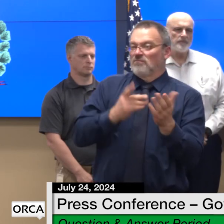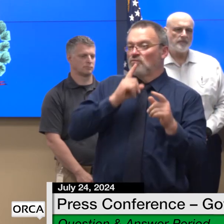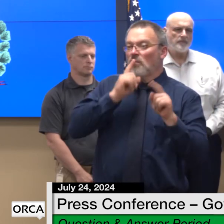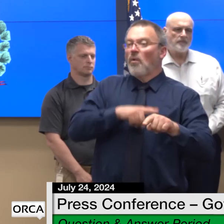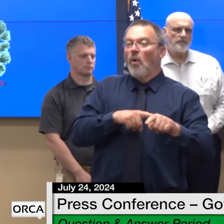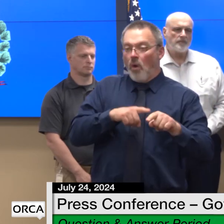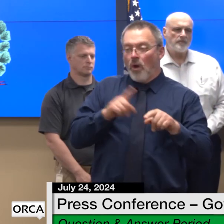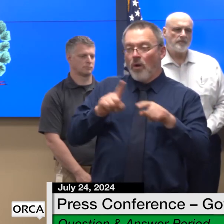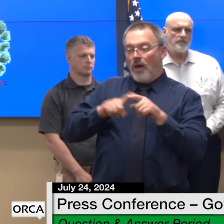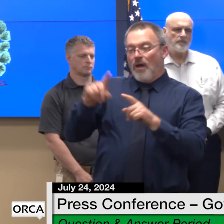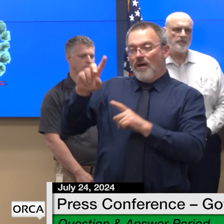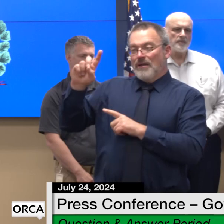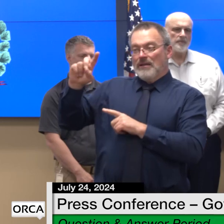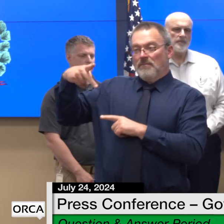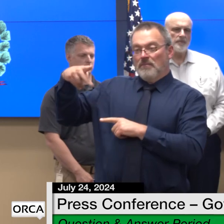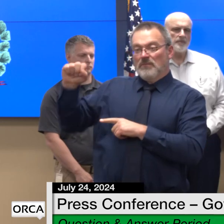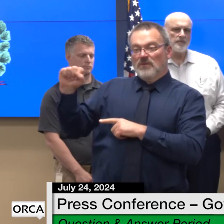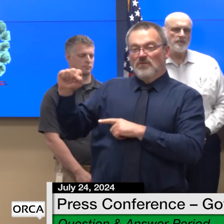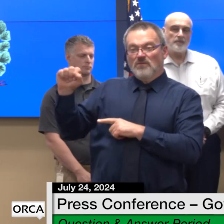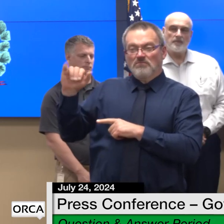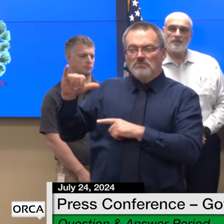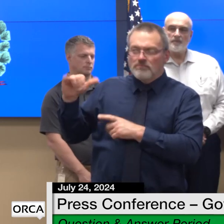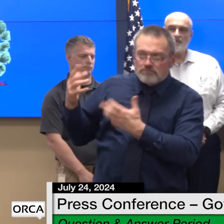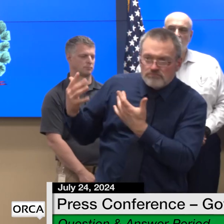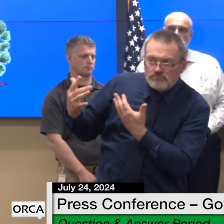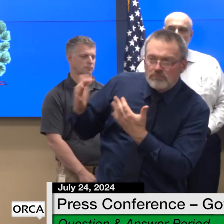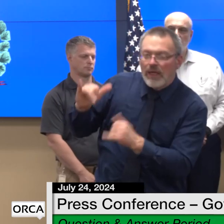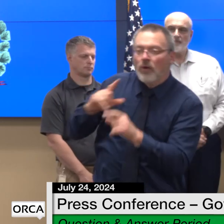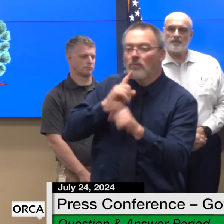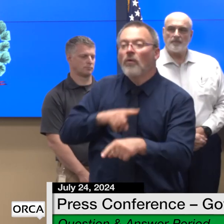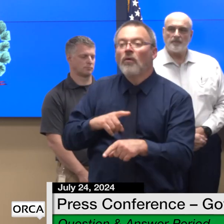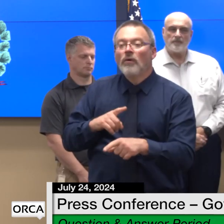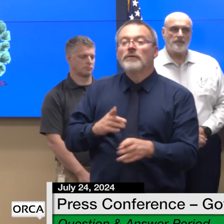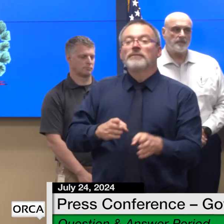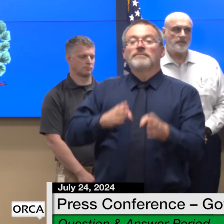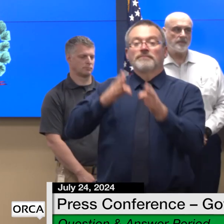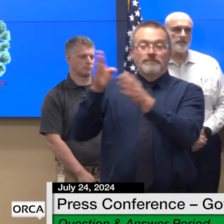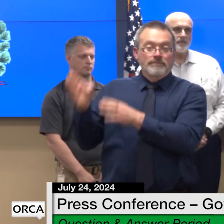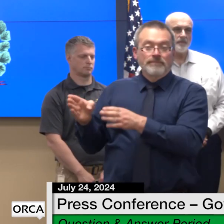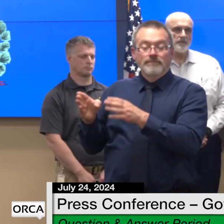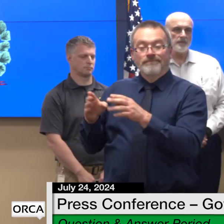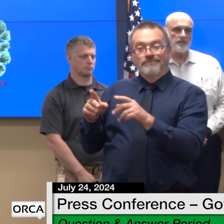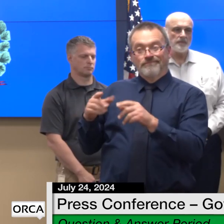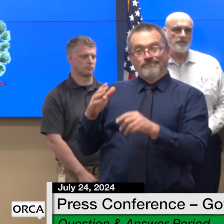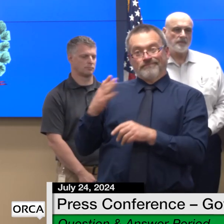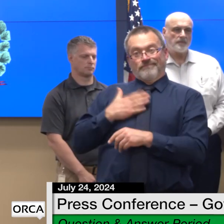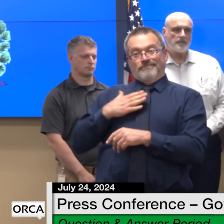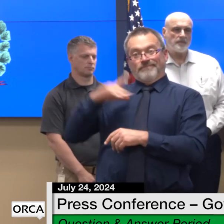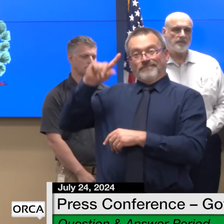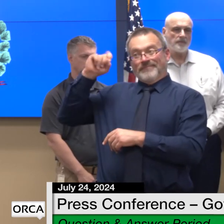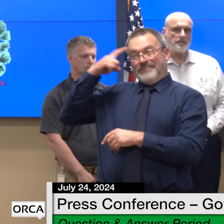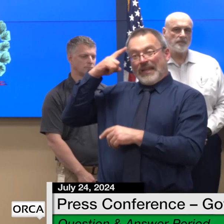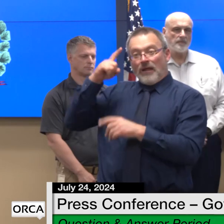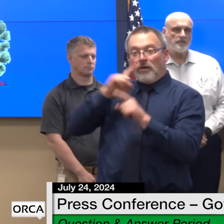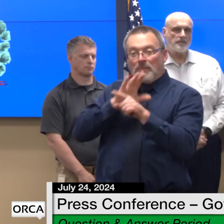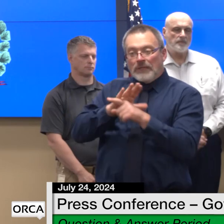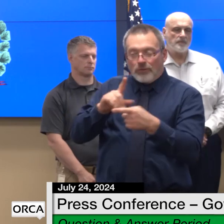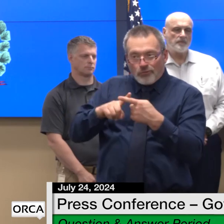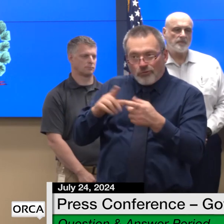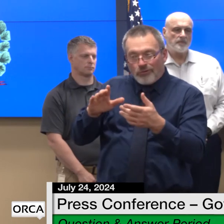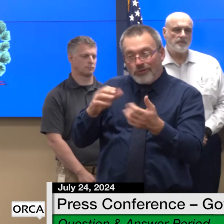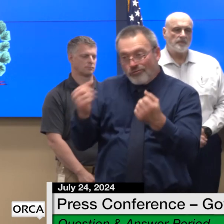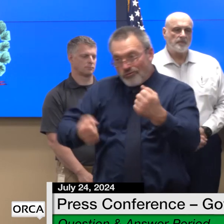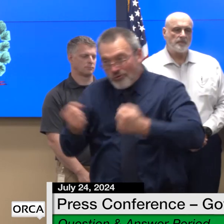in the middle of September, as well as our commitment to the clean car and clean truck standards that will